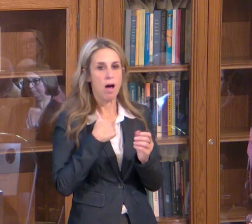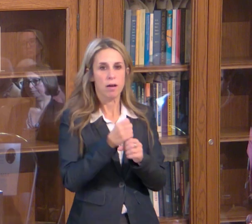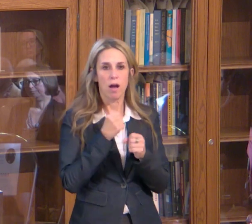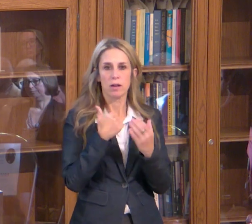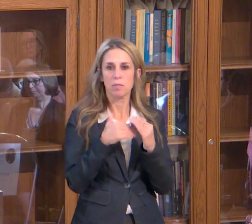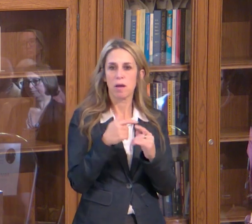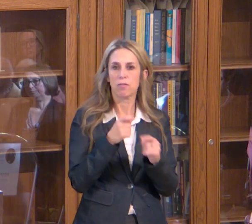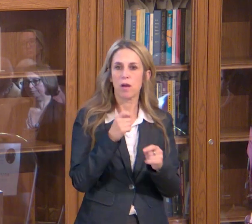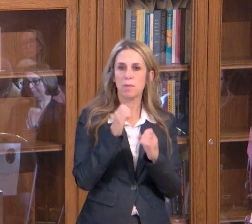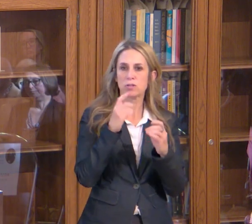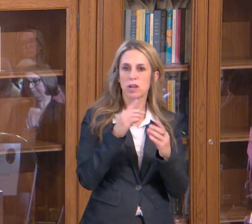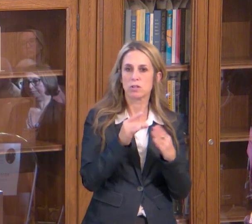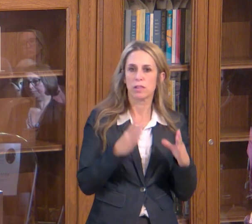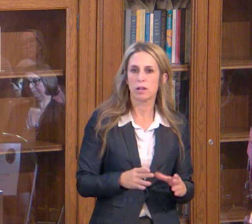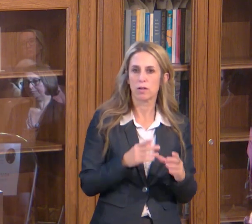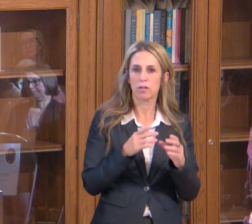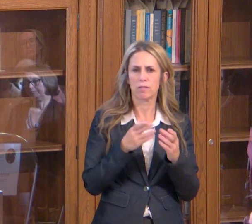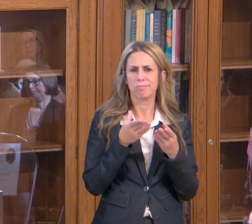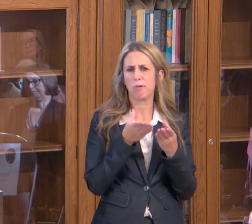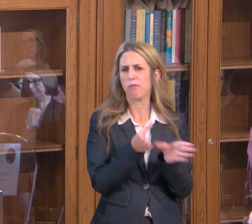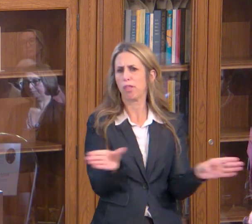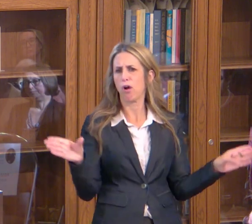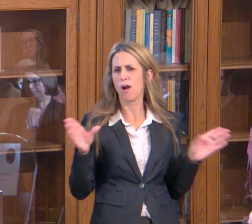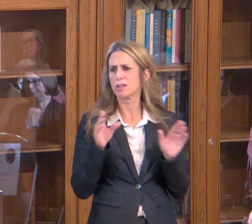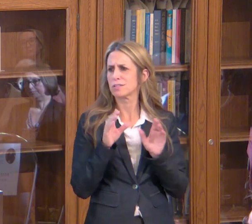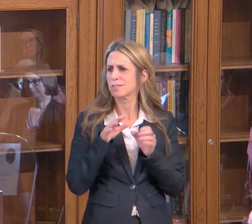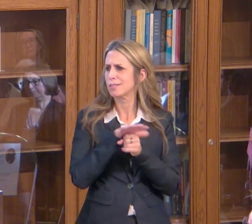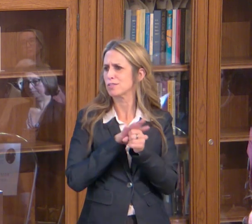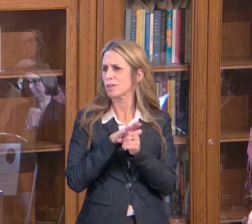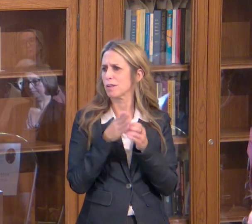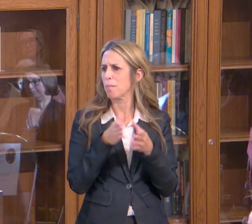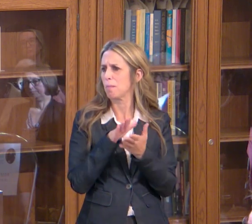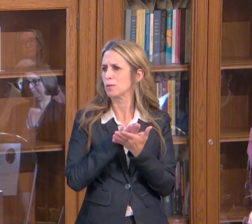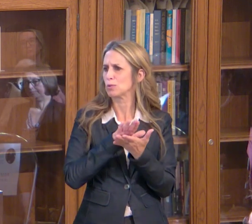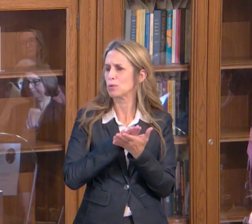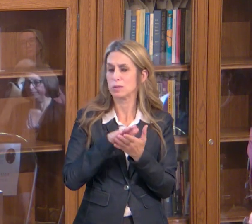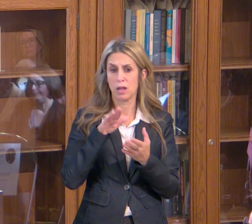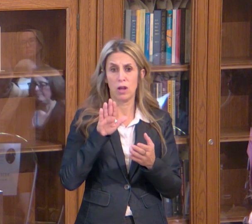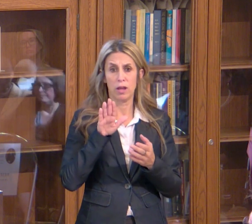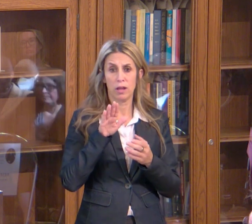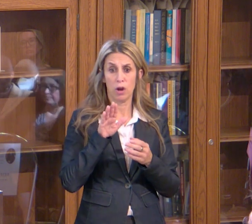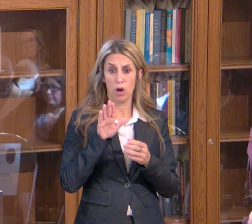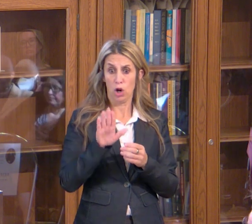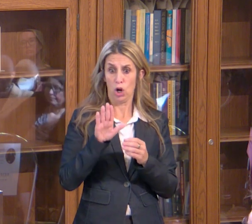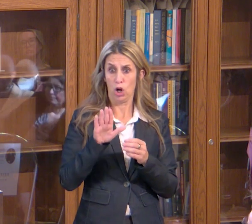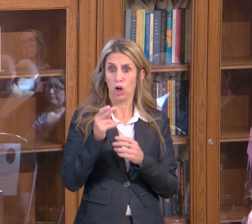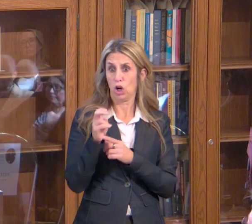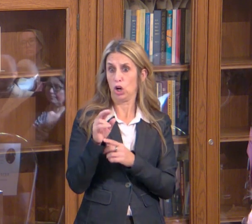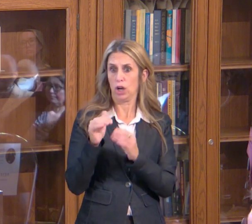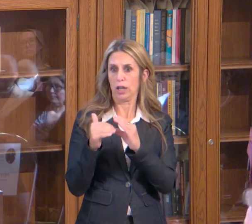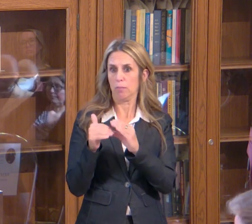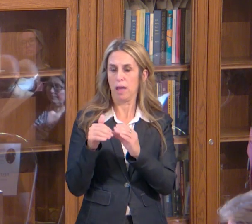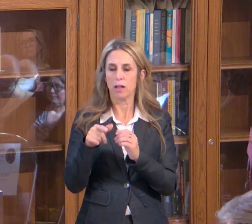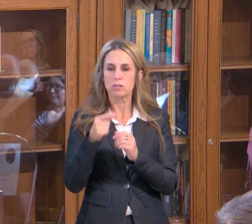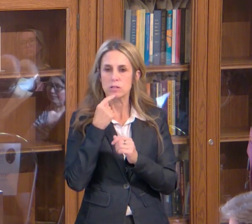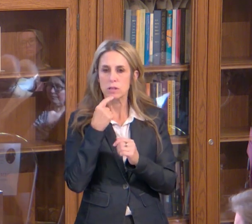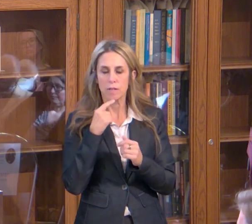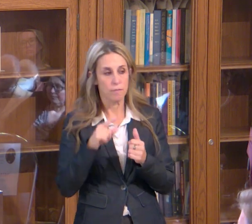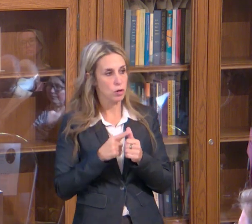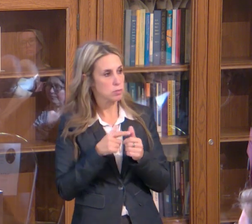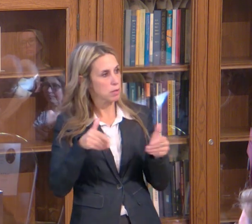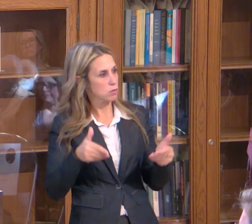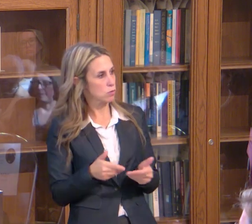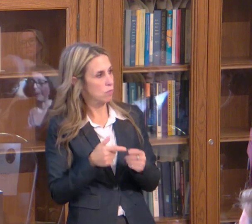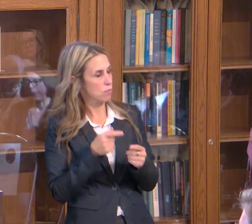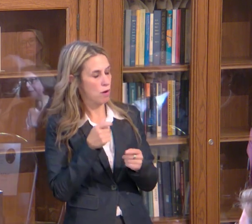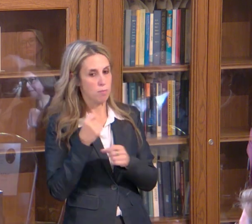leader over a large District of public schools and in her email she mentioned first being introduced to